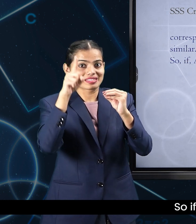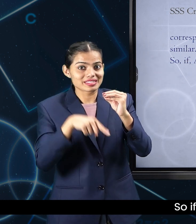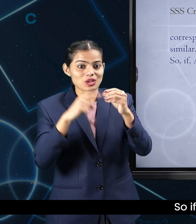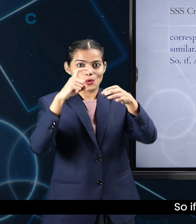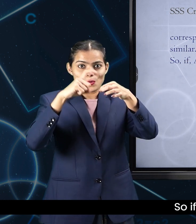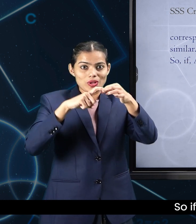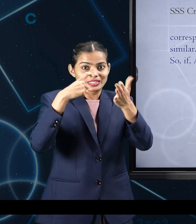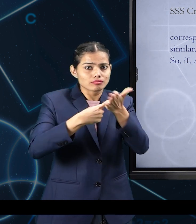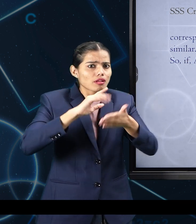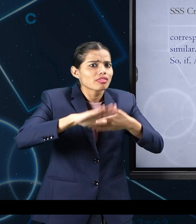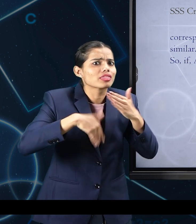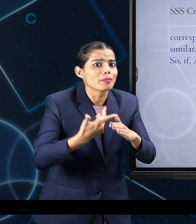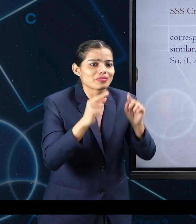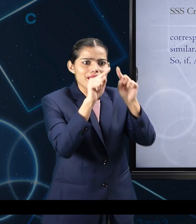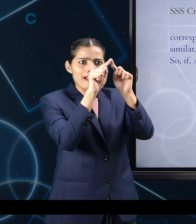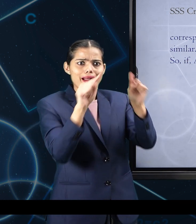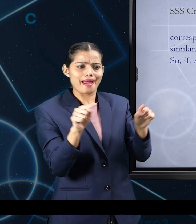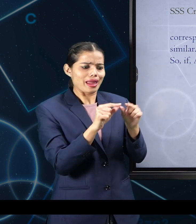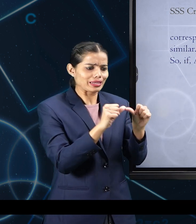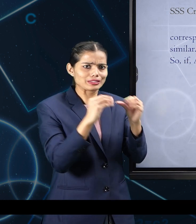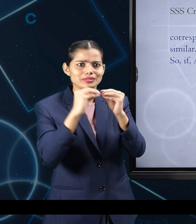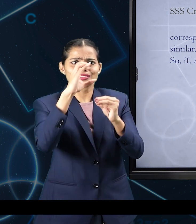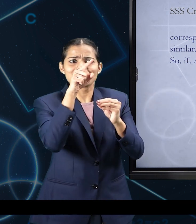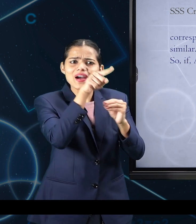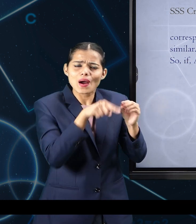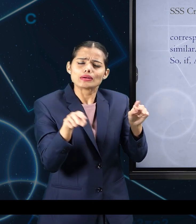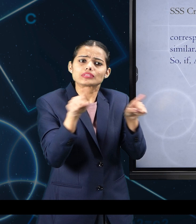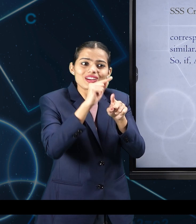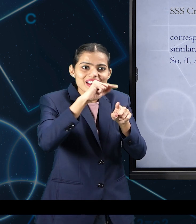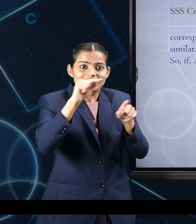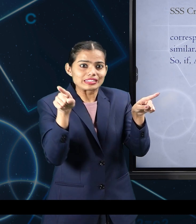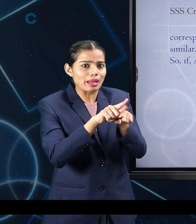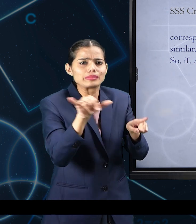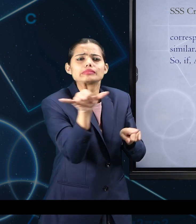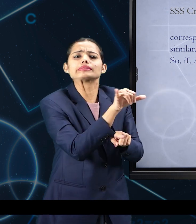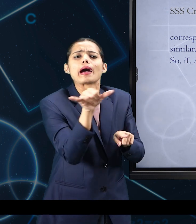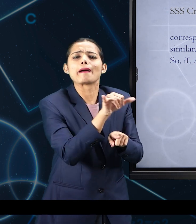qr then triangle ABC similar triangle PQ are.